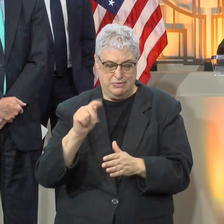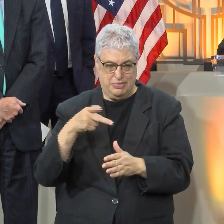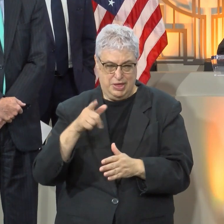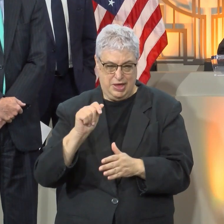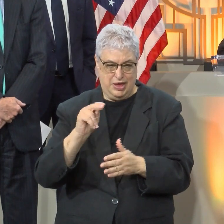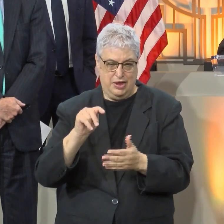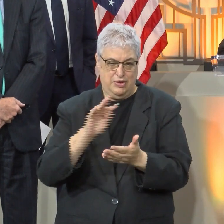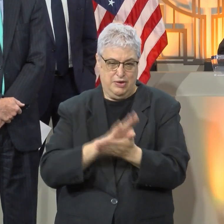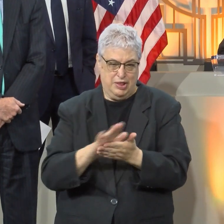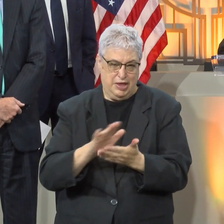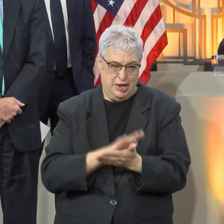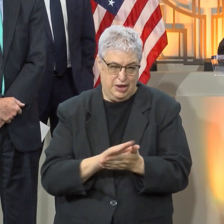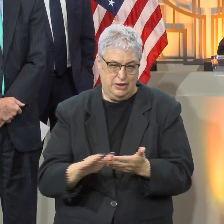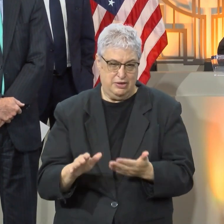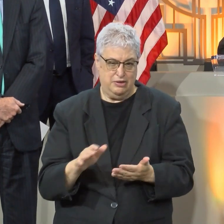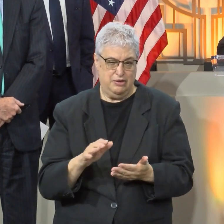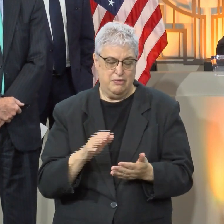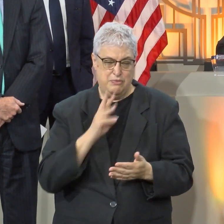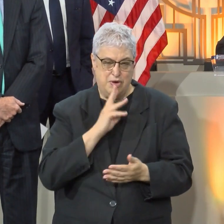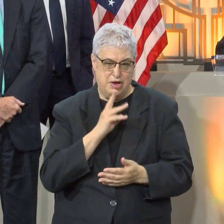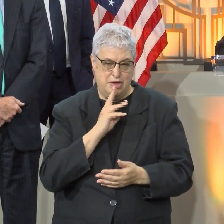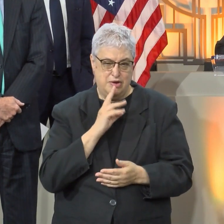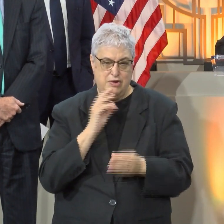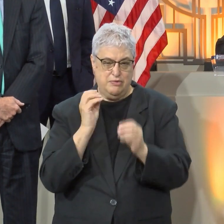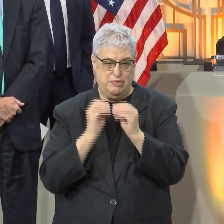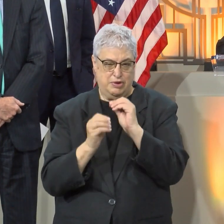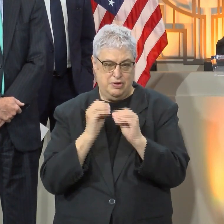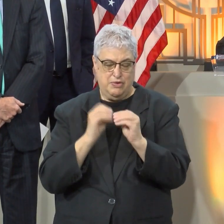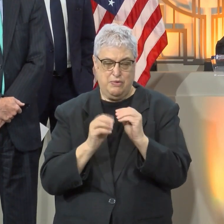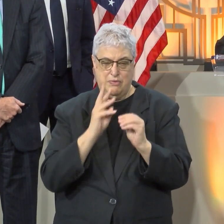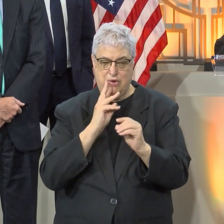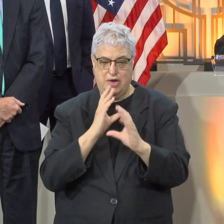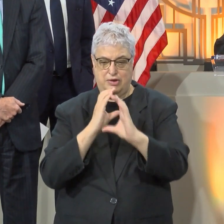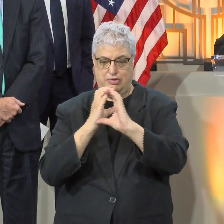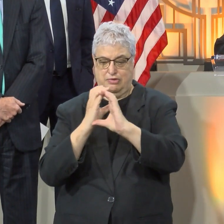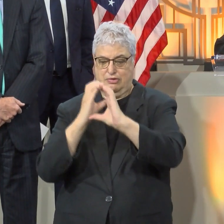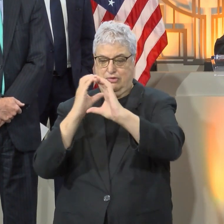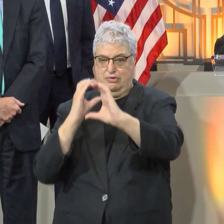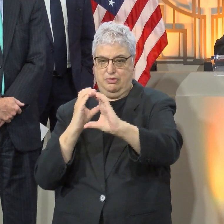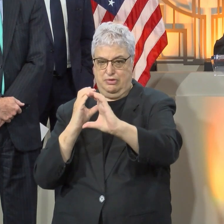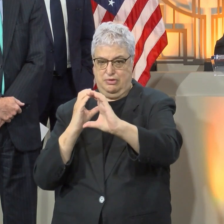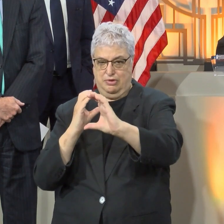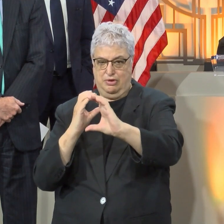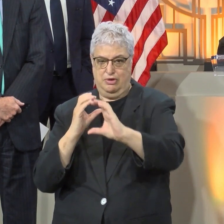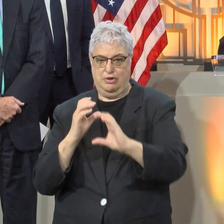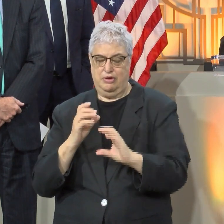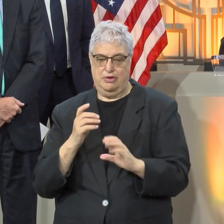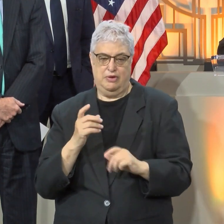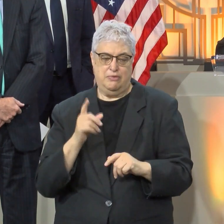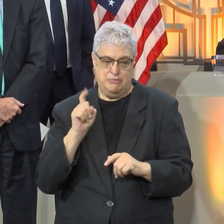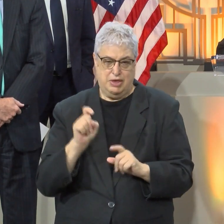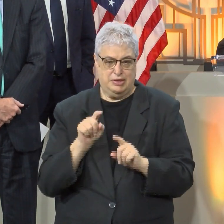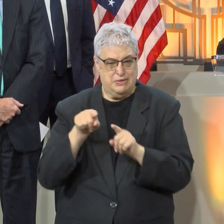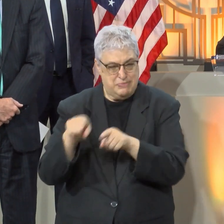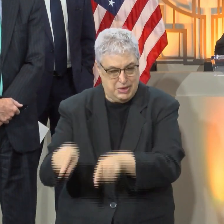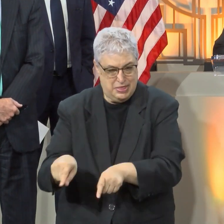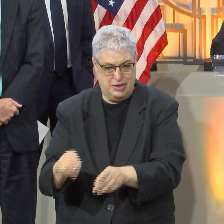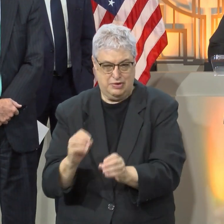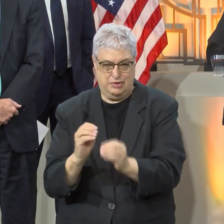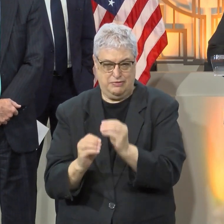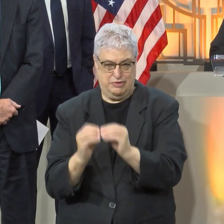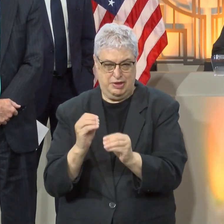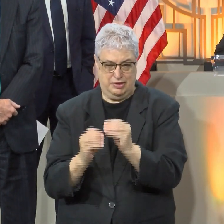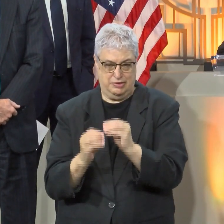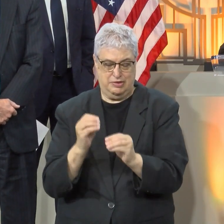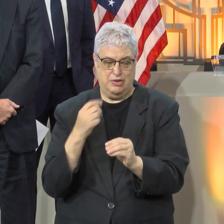drain pipe from your living room, or to repair a broken water main if you aren't physically there to repair the pipe. And